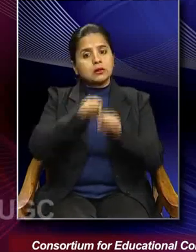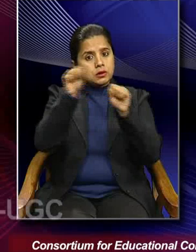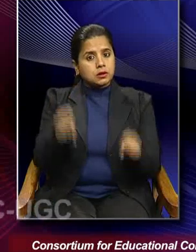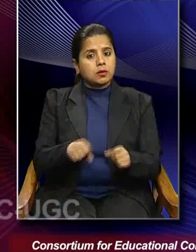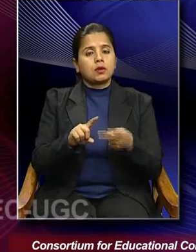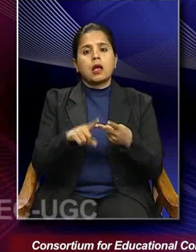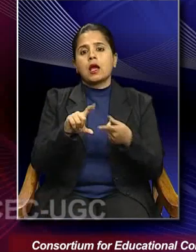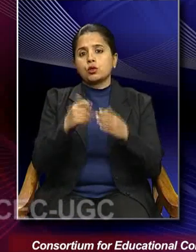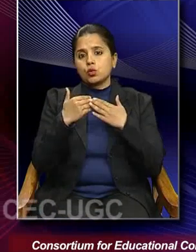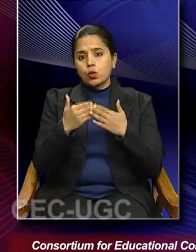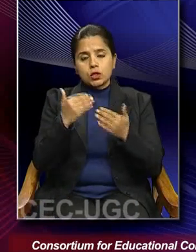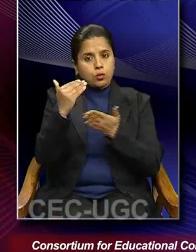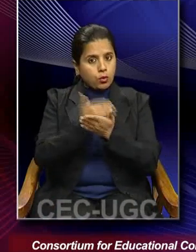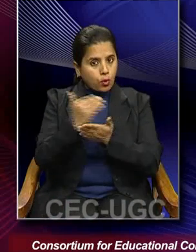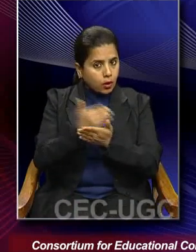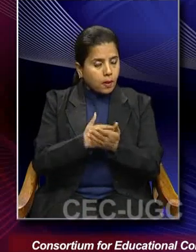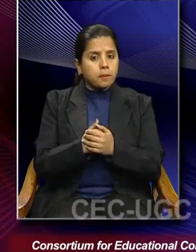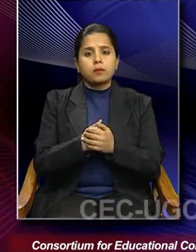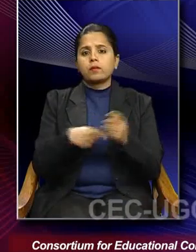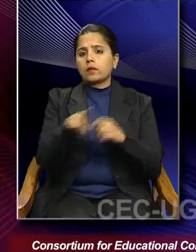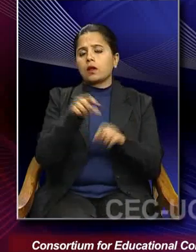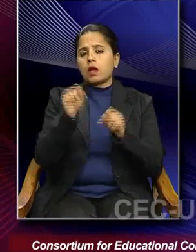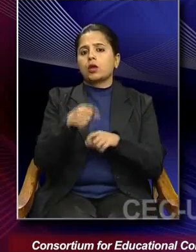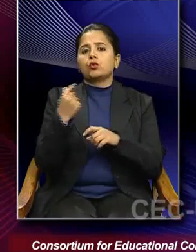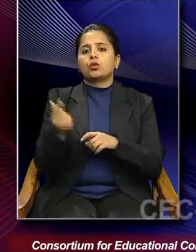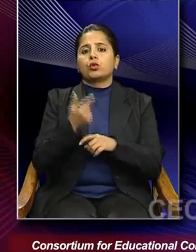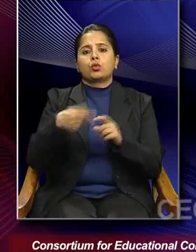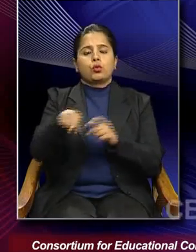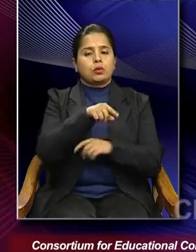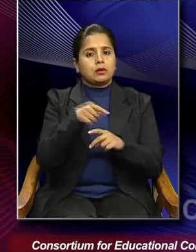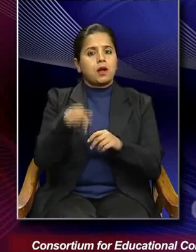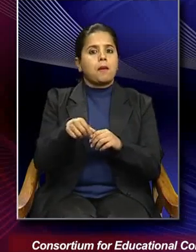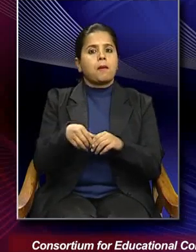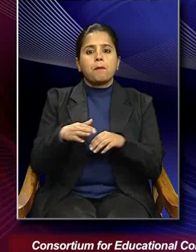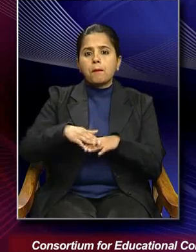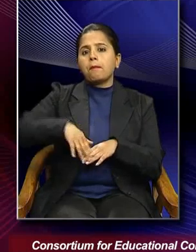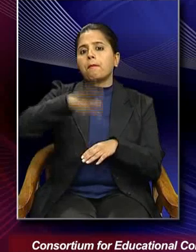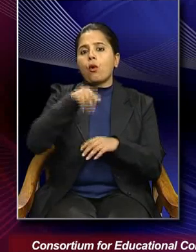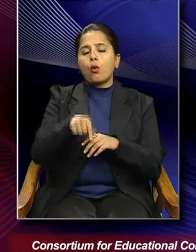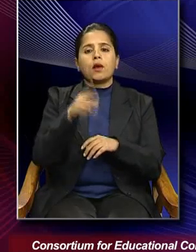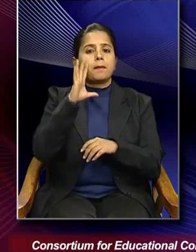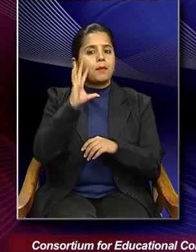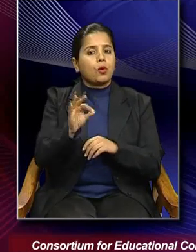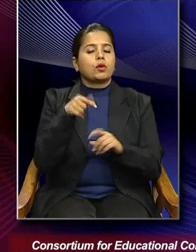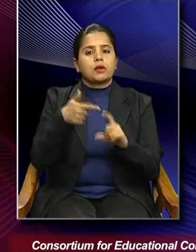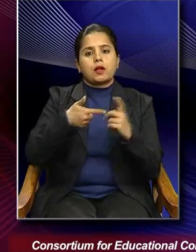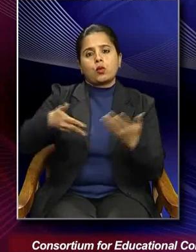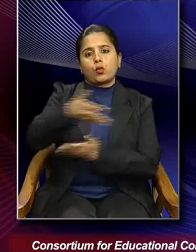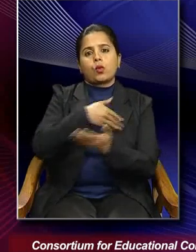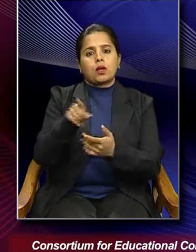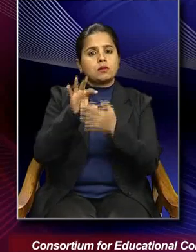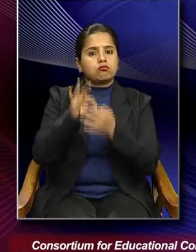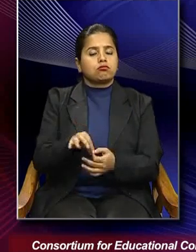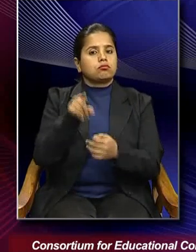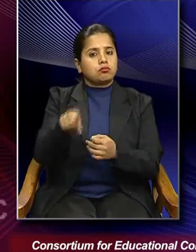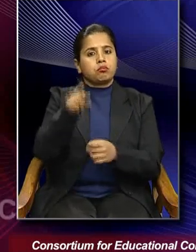the education programs, they can be used to increase the importance of environment to those